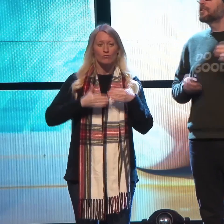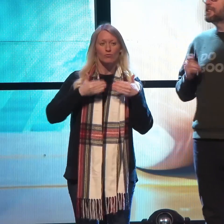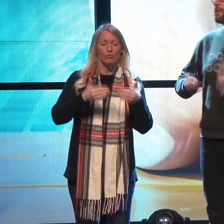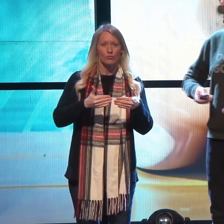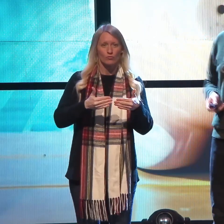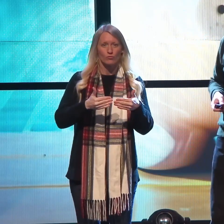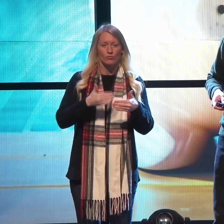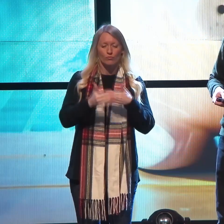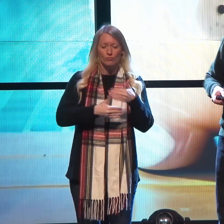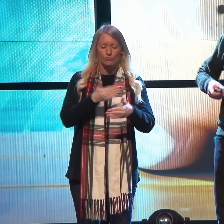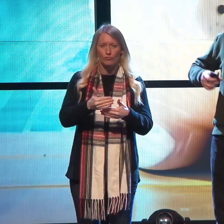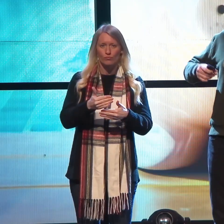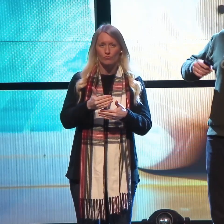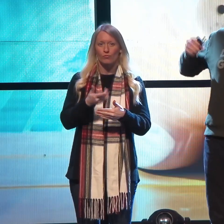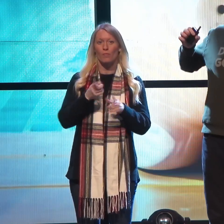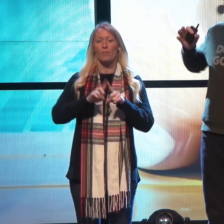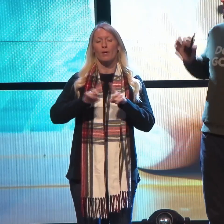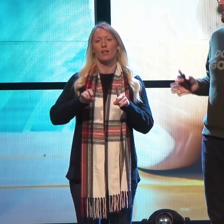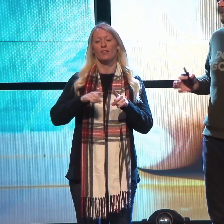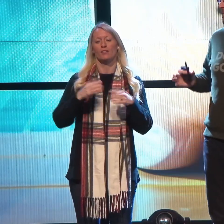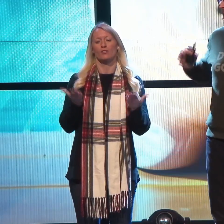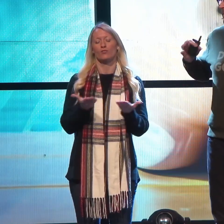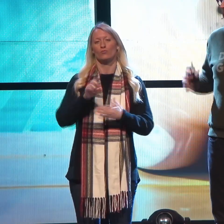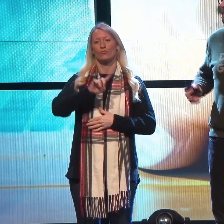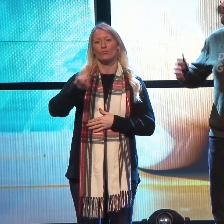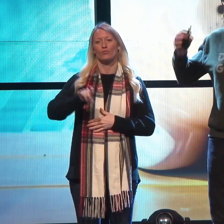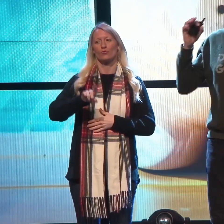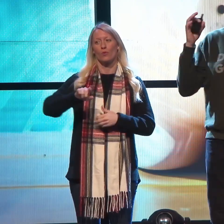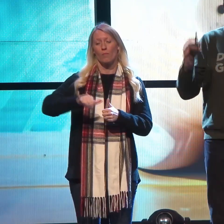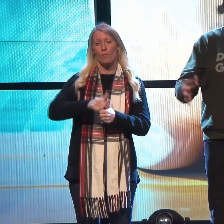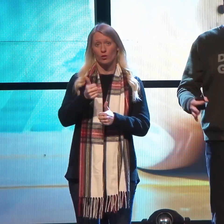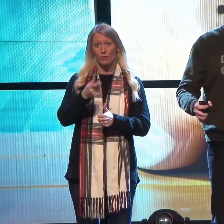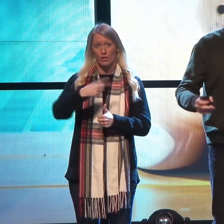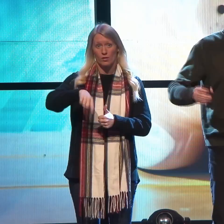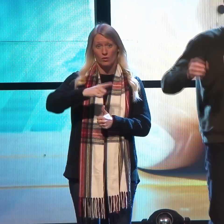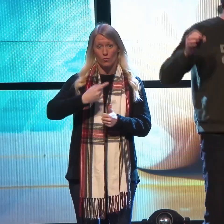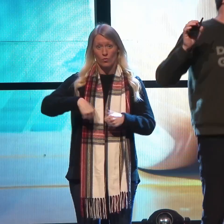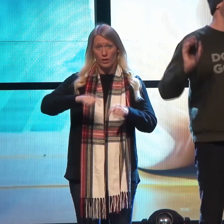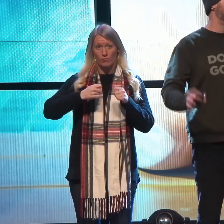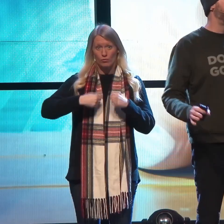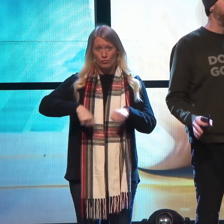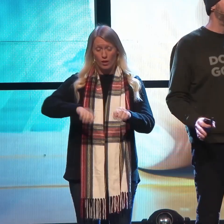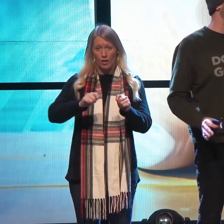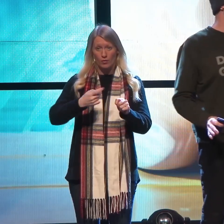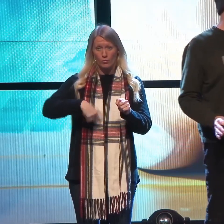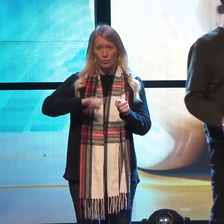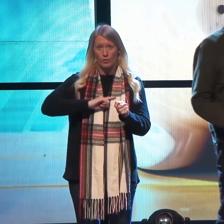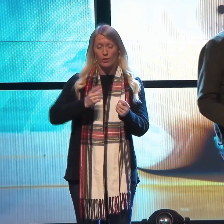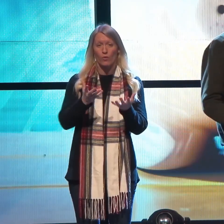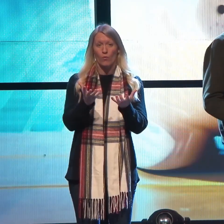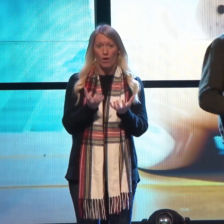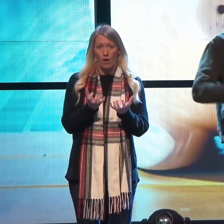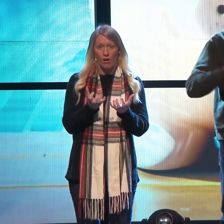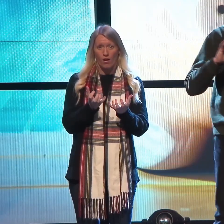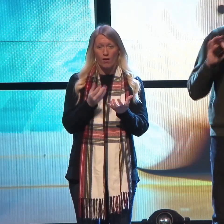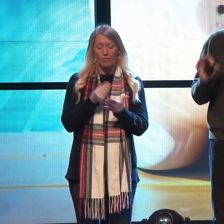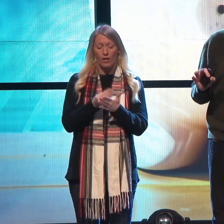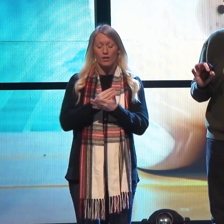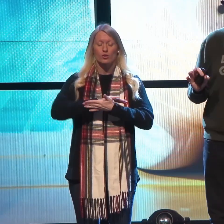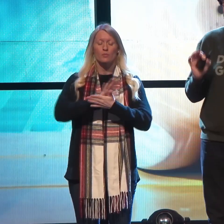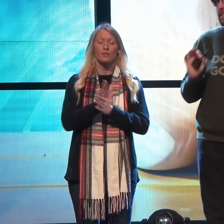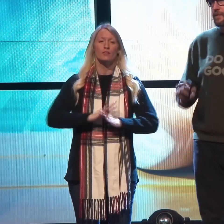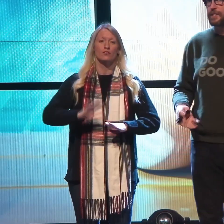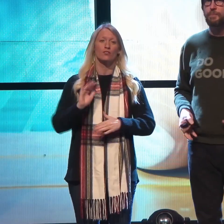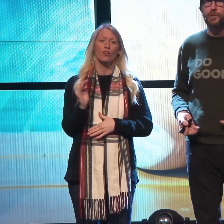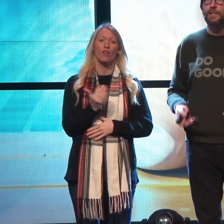Now, here's the question. I think most of us would, if we're honest, say we have tried. Like we want to have financial peace in our lives. We want